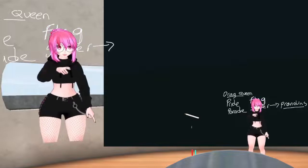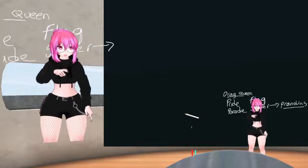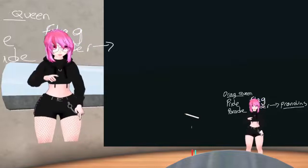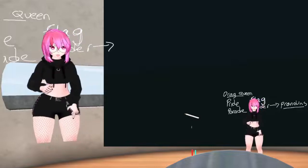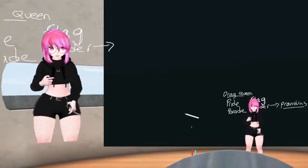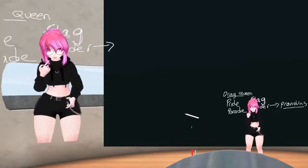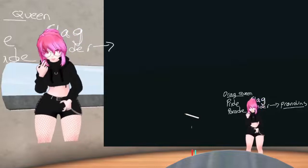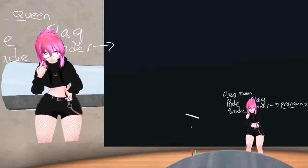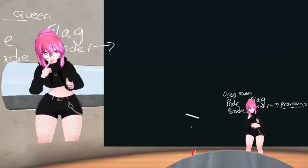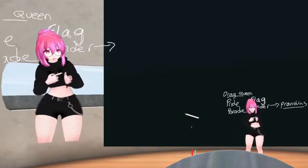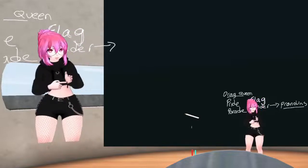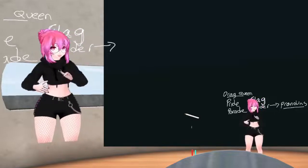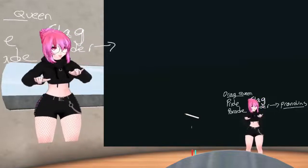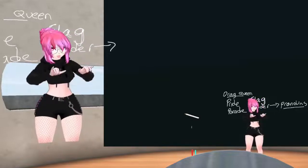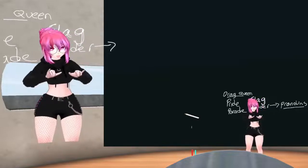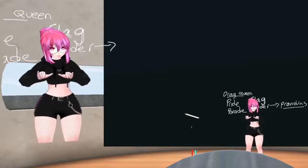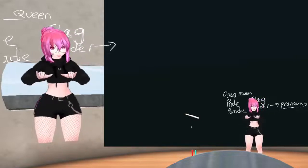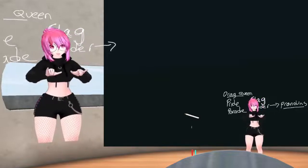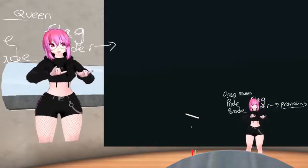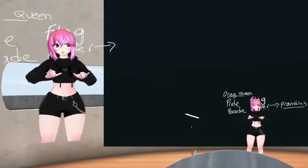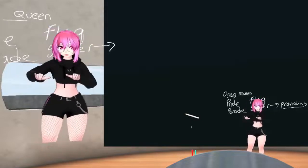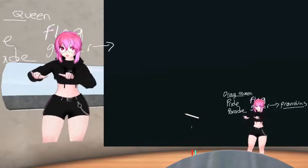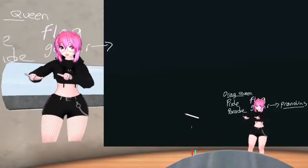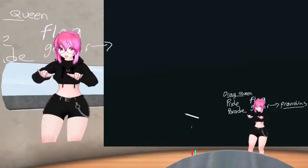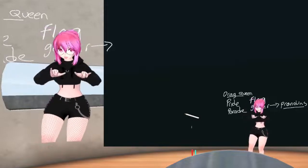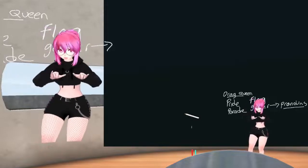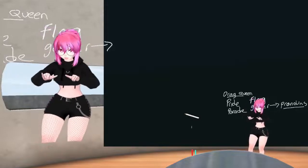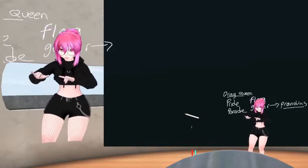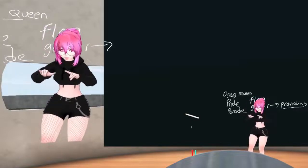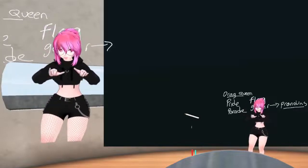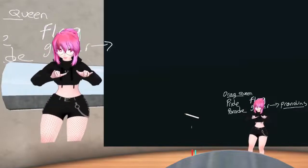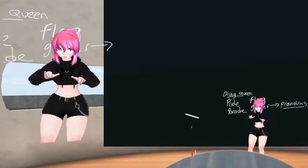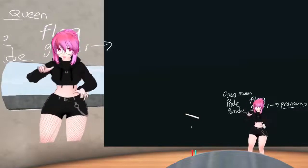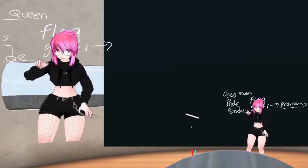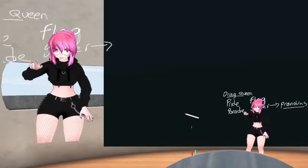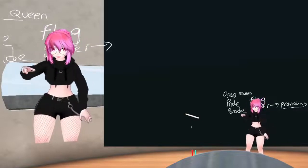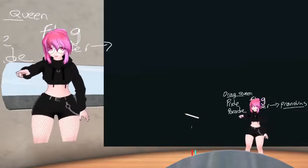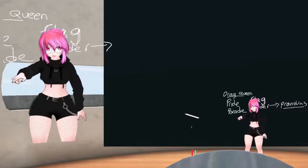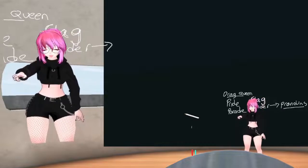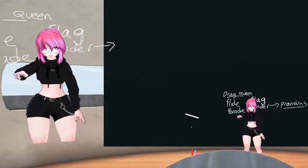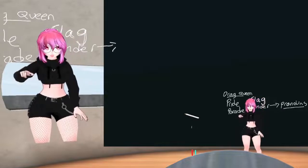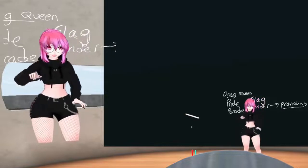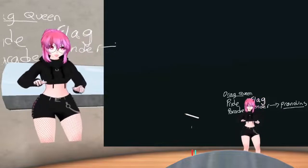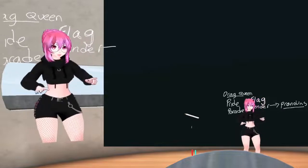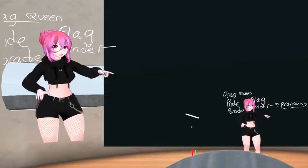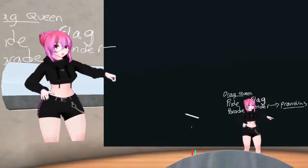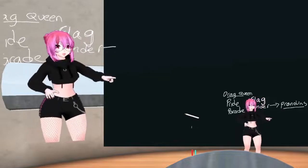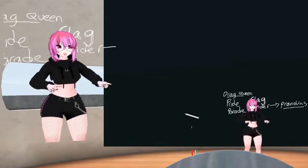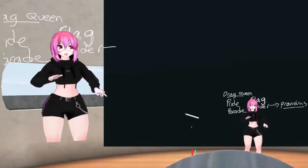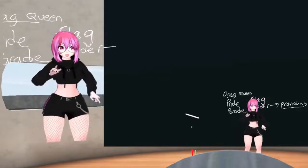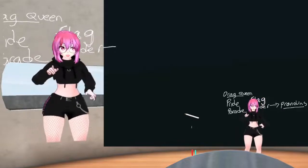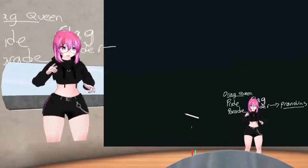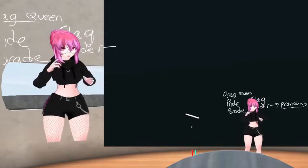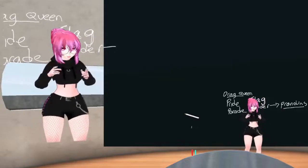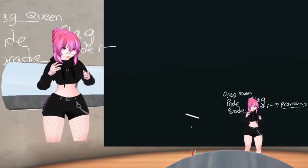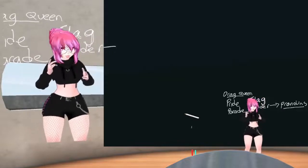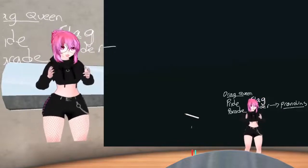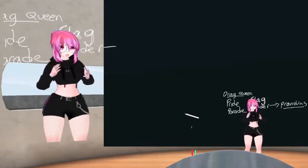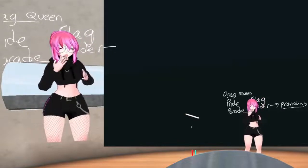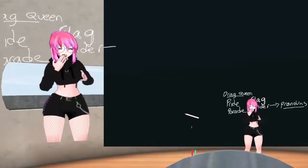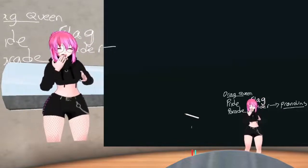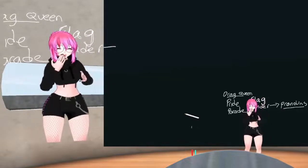it. Can you notice something? They're all the same. Every sign is the same. You're just pointing to people.